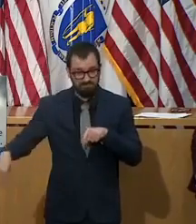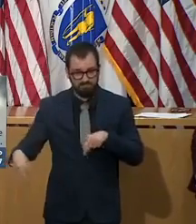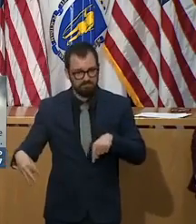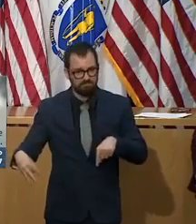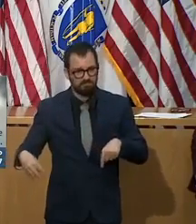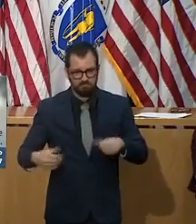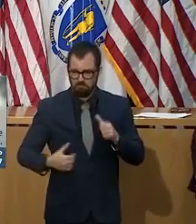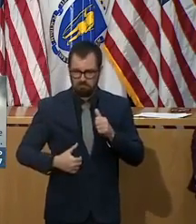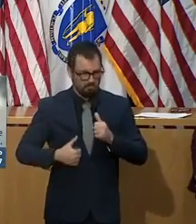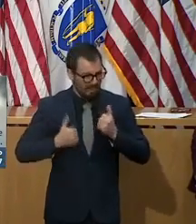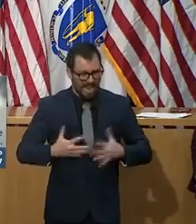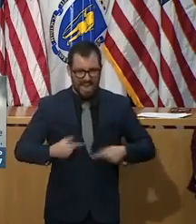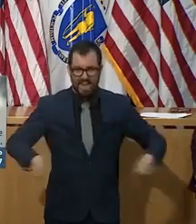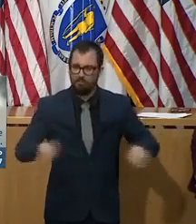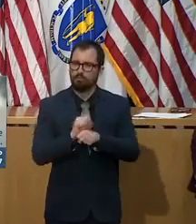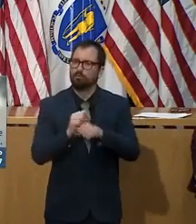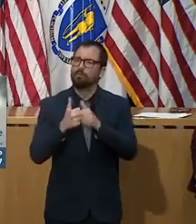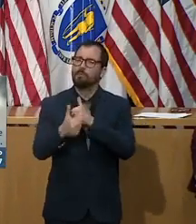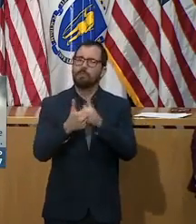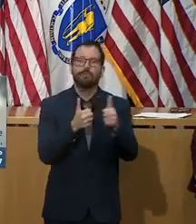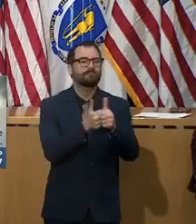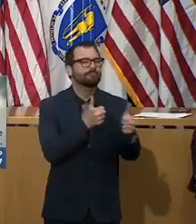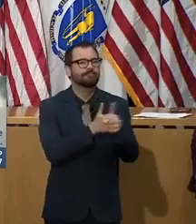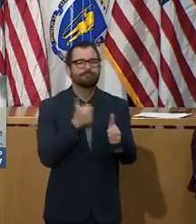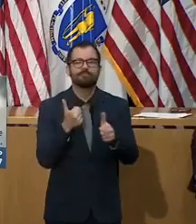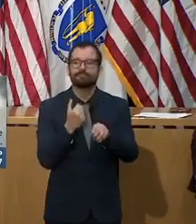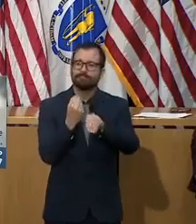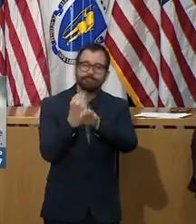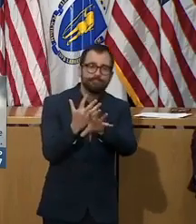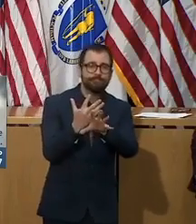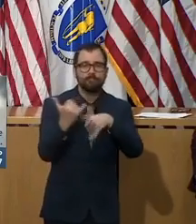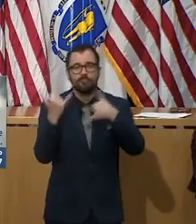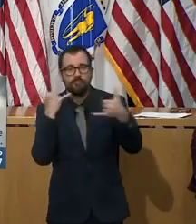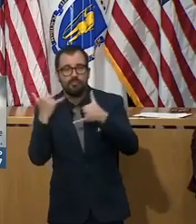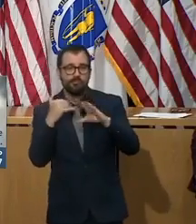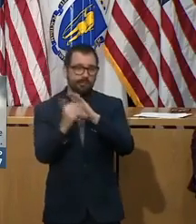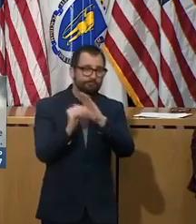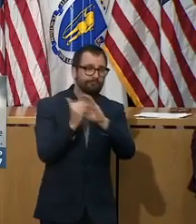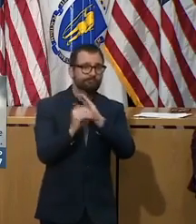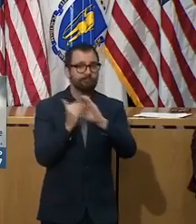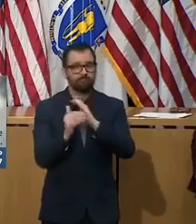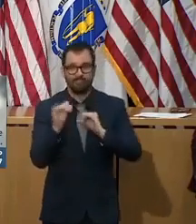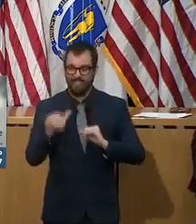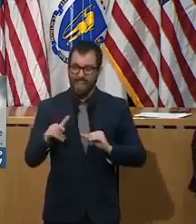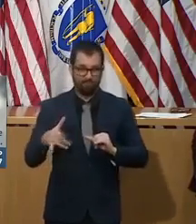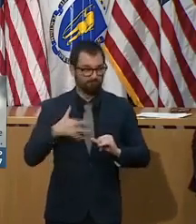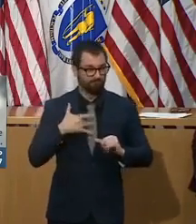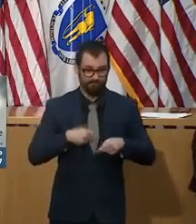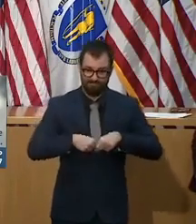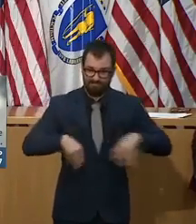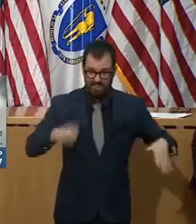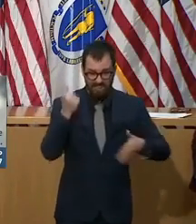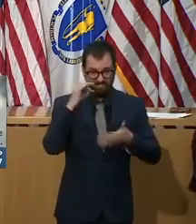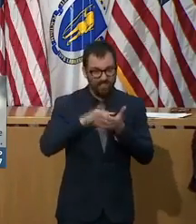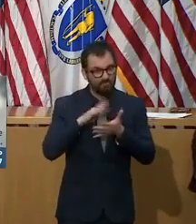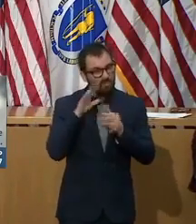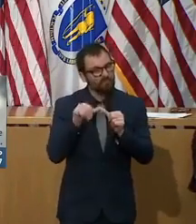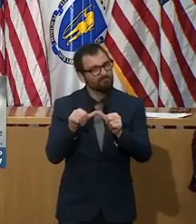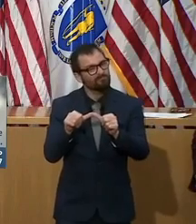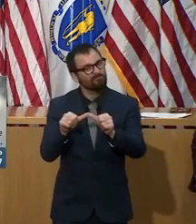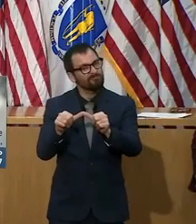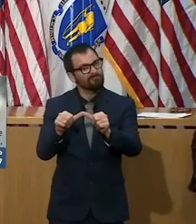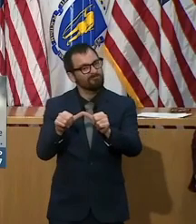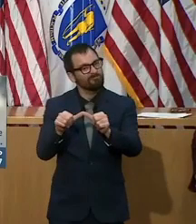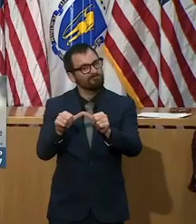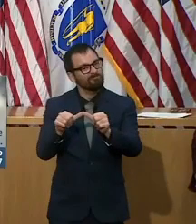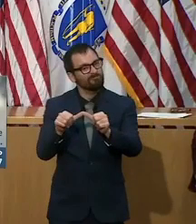I think a number of other countries, and this is where these conversations with the advisory board